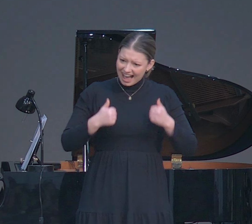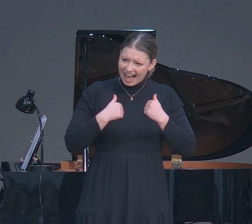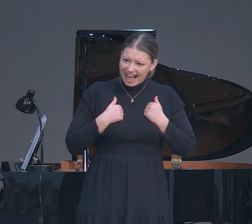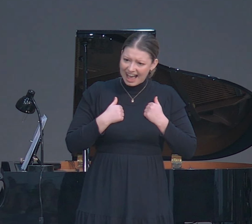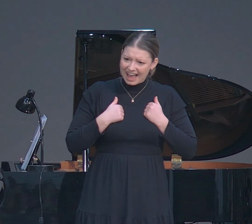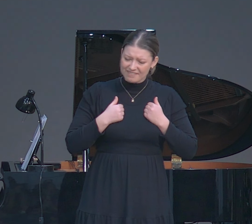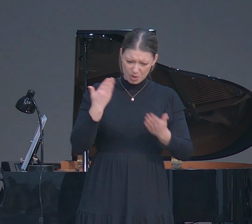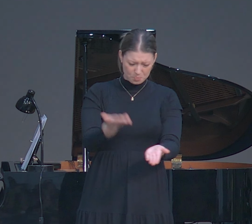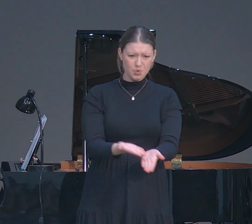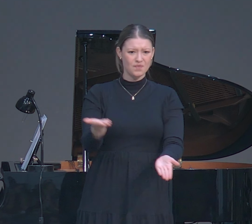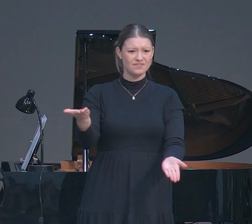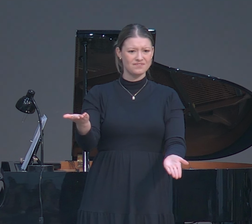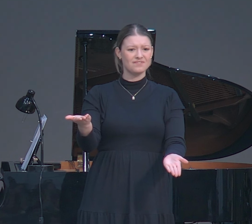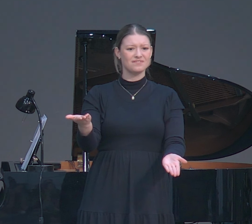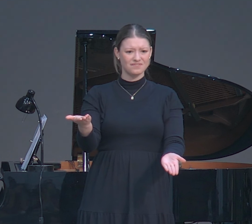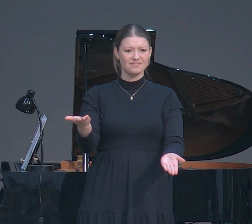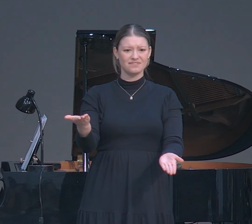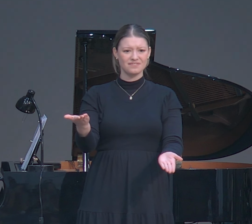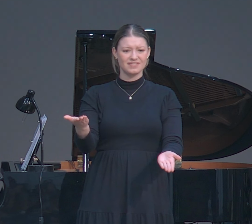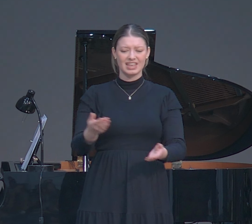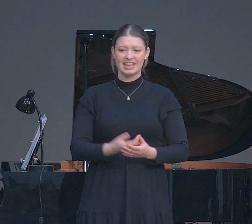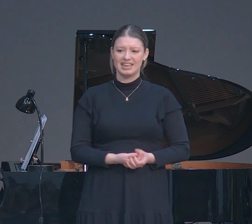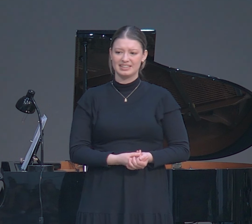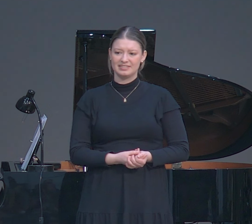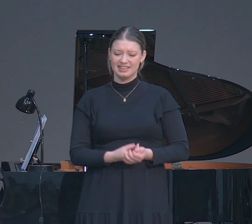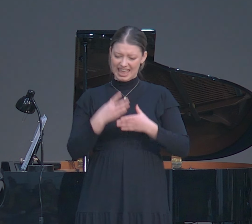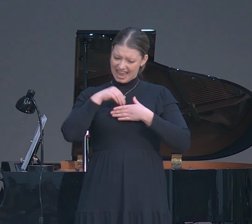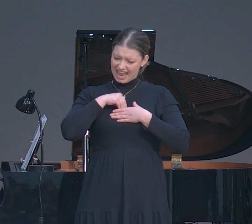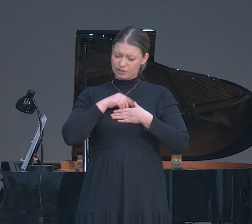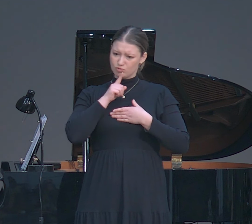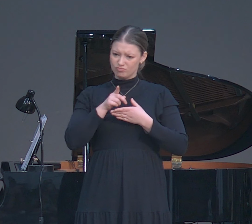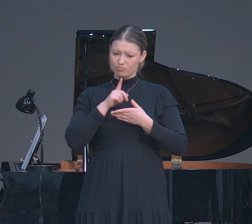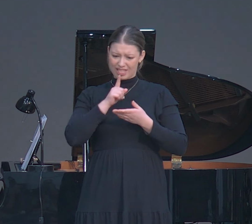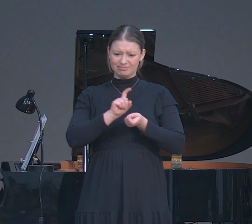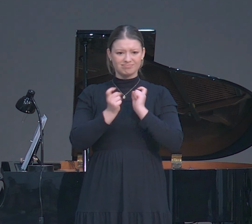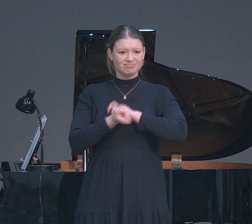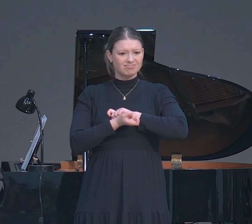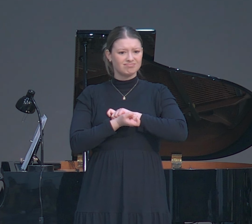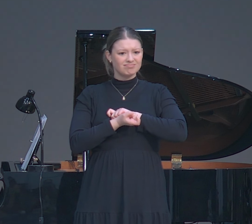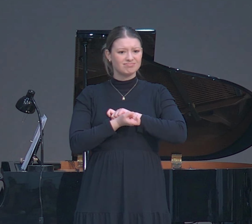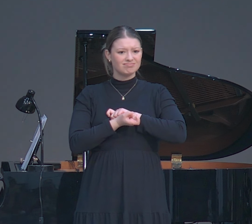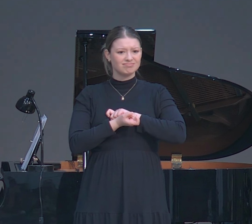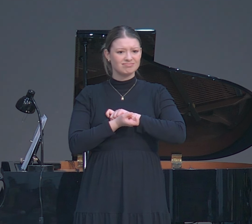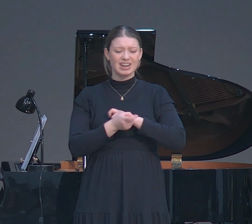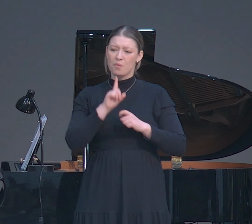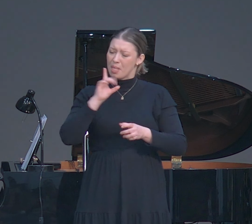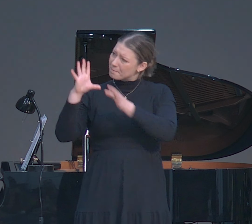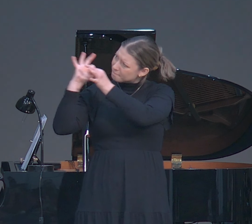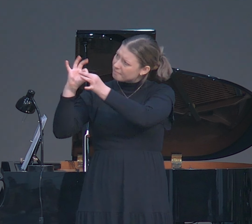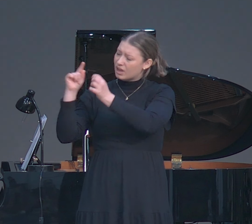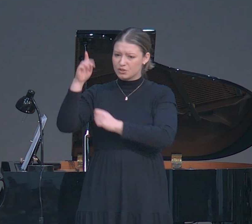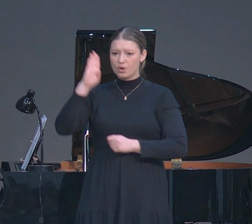lives prove an inner reality that they truly belong to